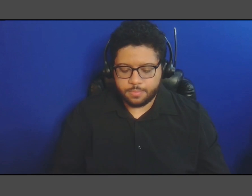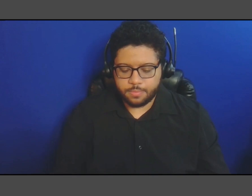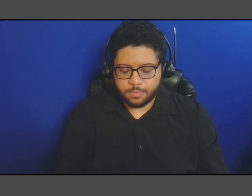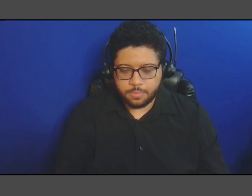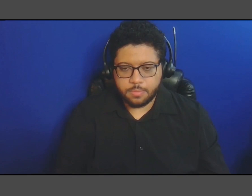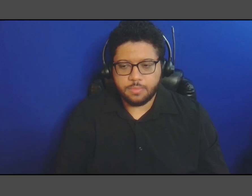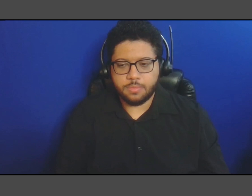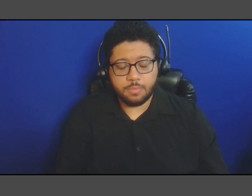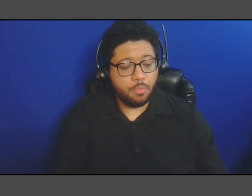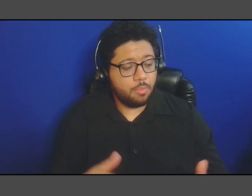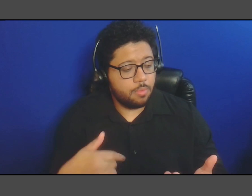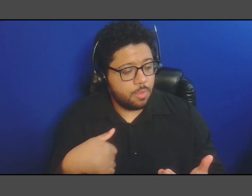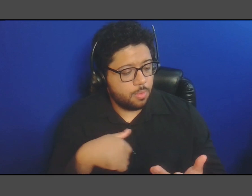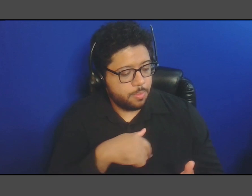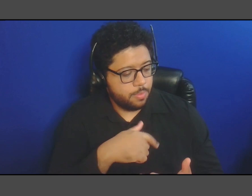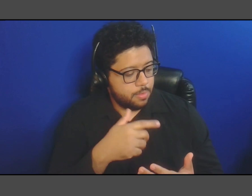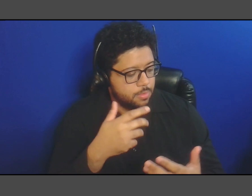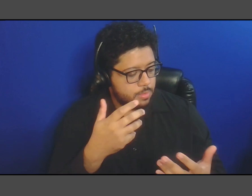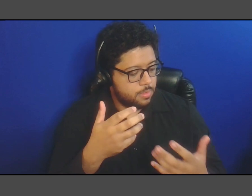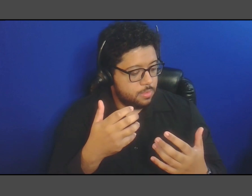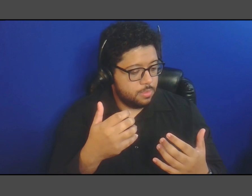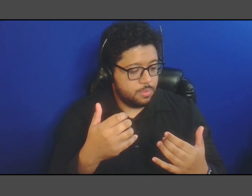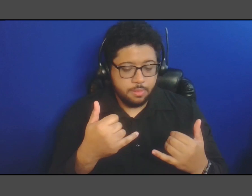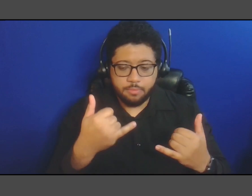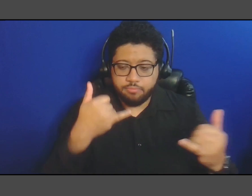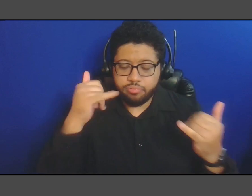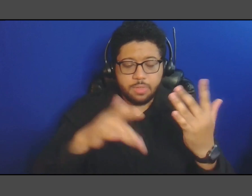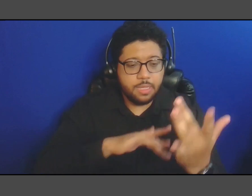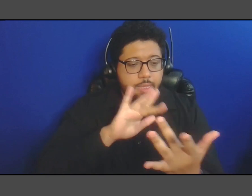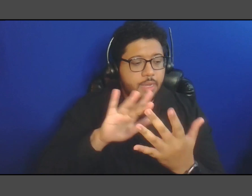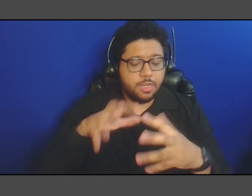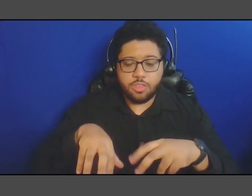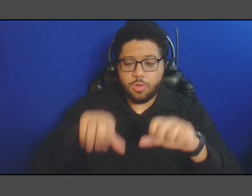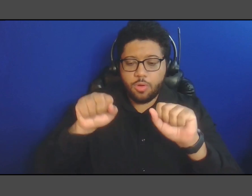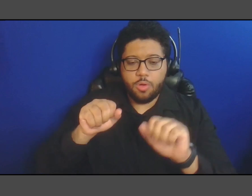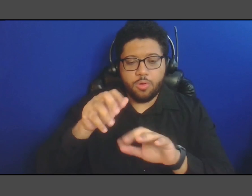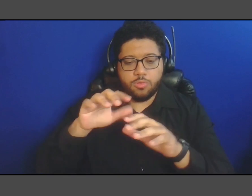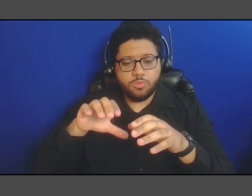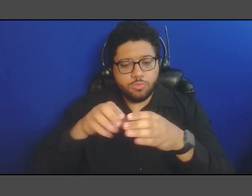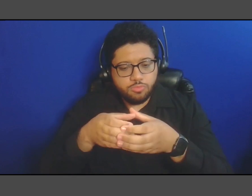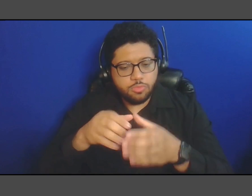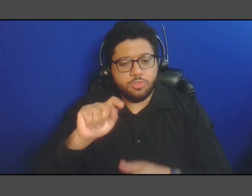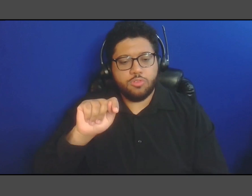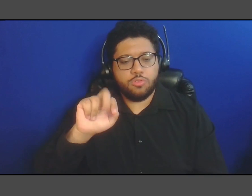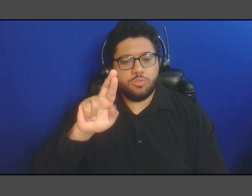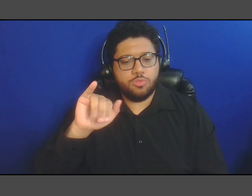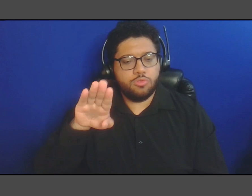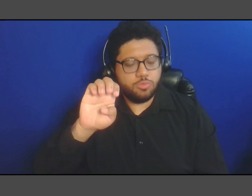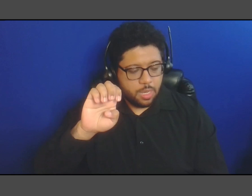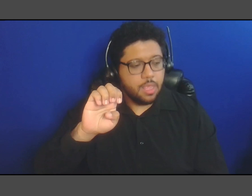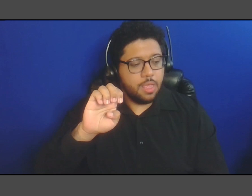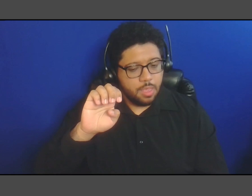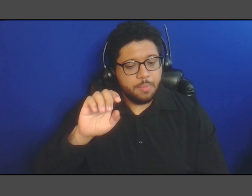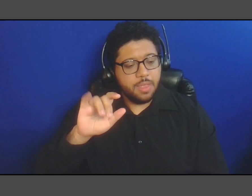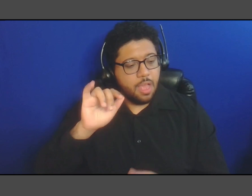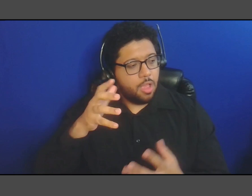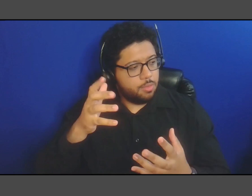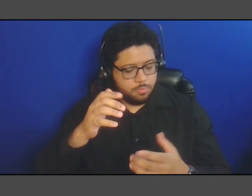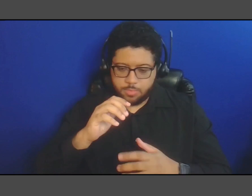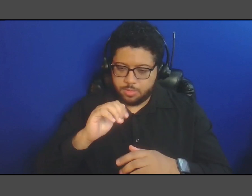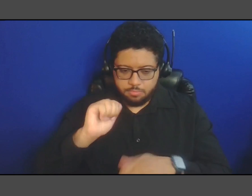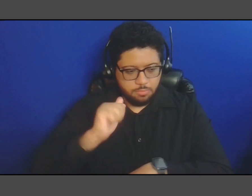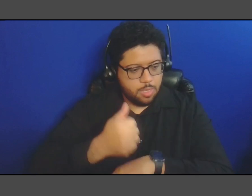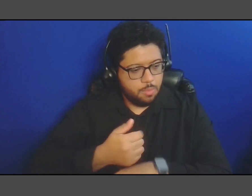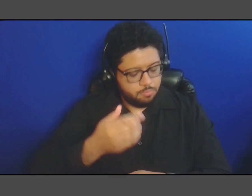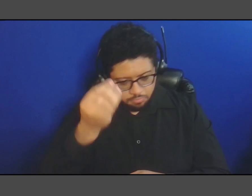the host tribe, where we would have a Road to Healing event, we left it up to them to offer ideas